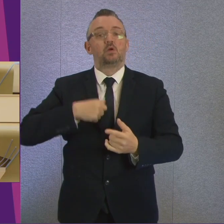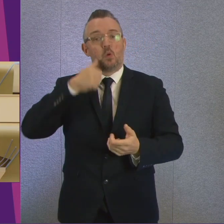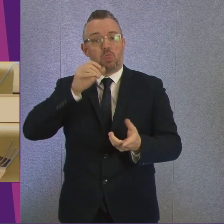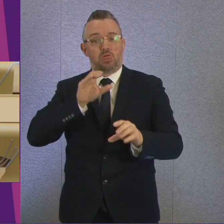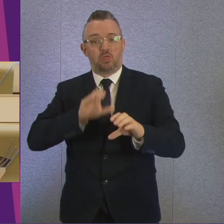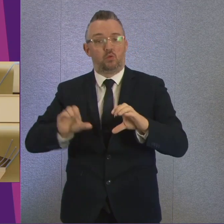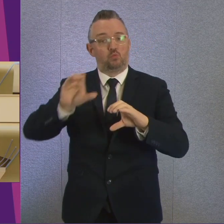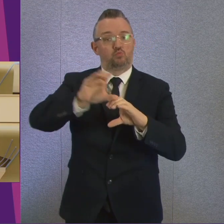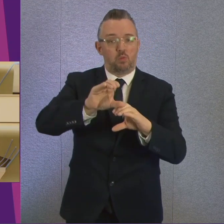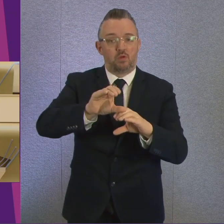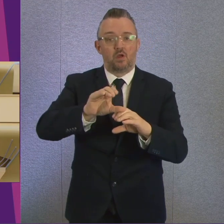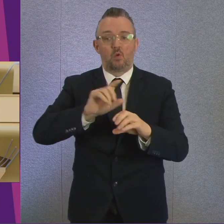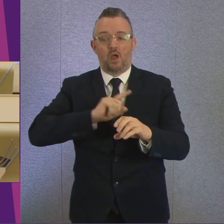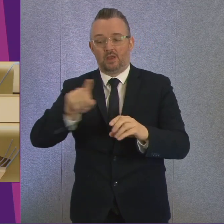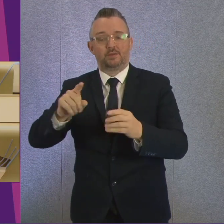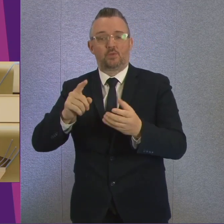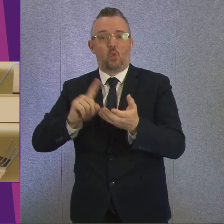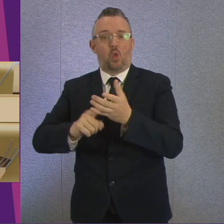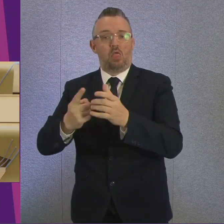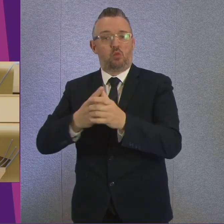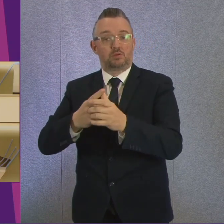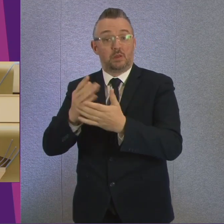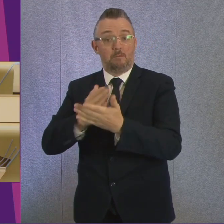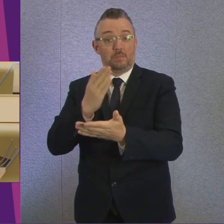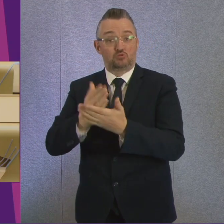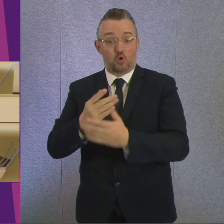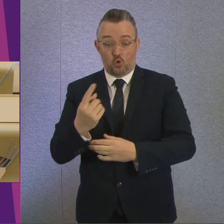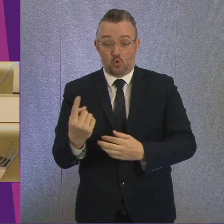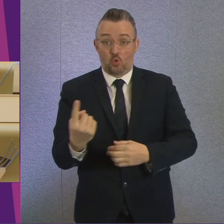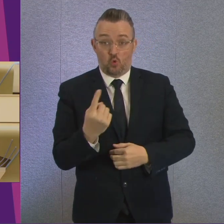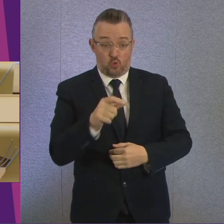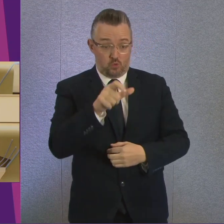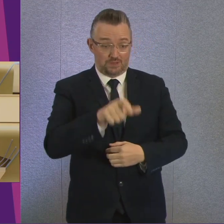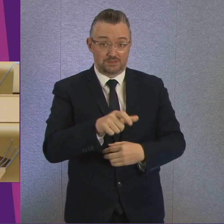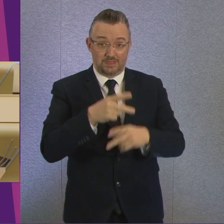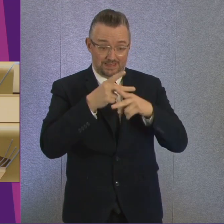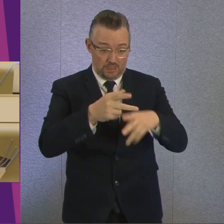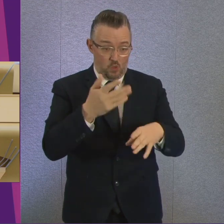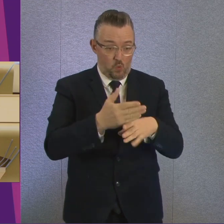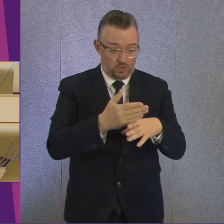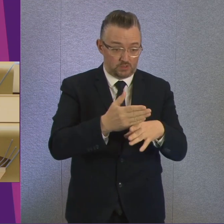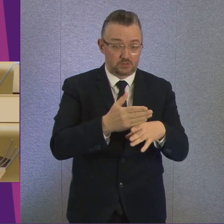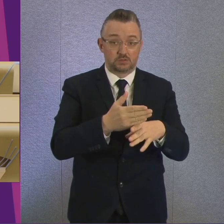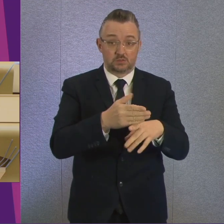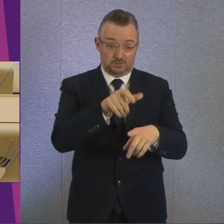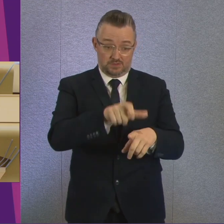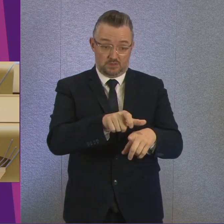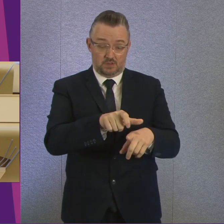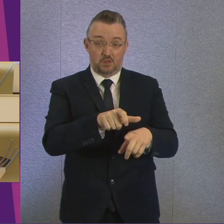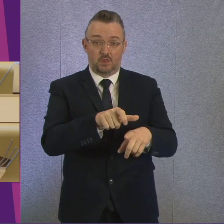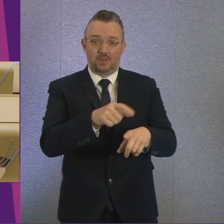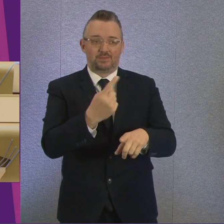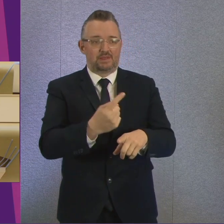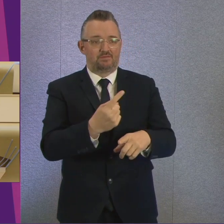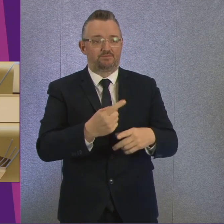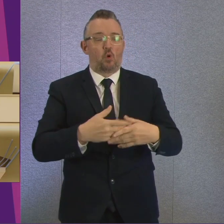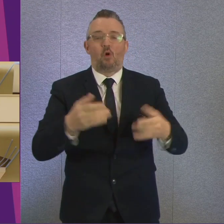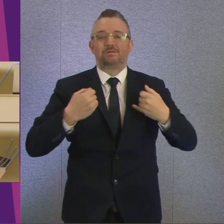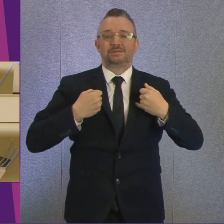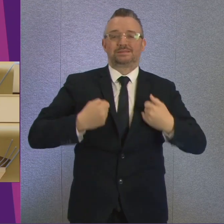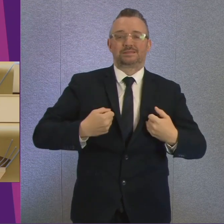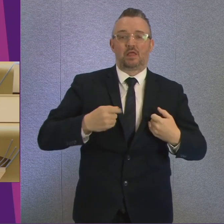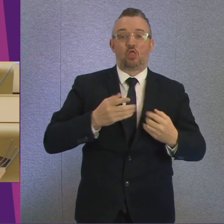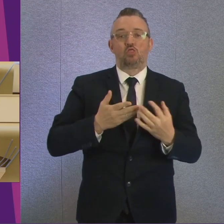local authorities or others to ensure that those who were care workers, those who are care workers, who were off sick because